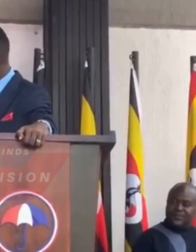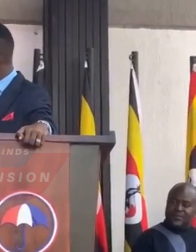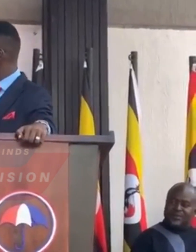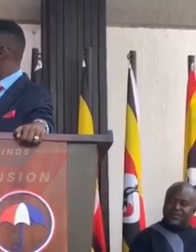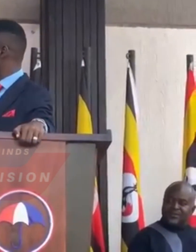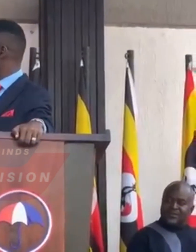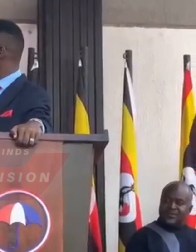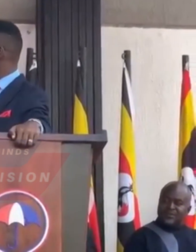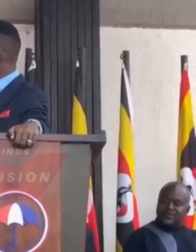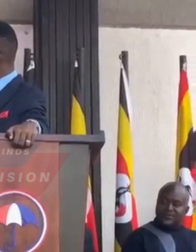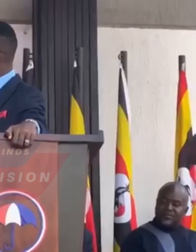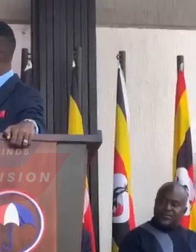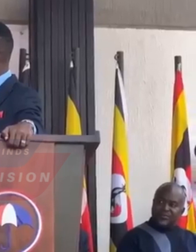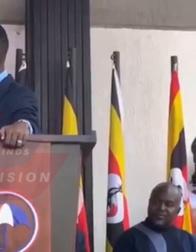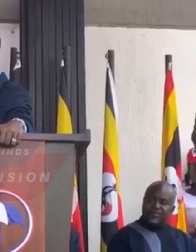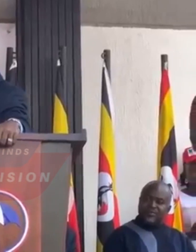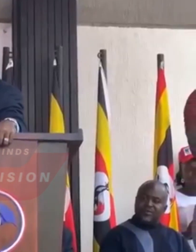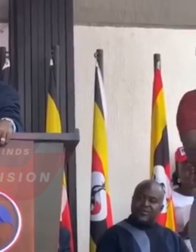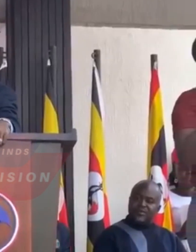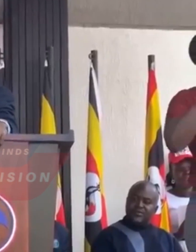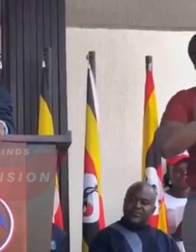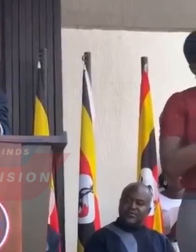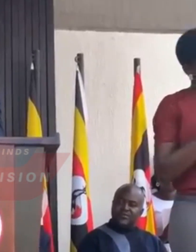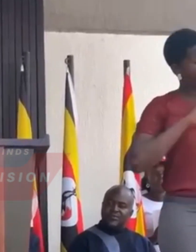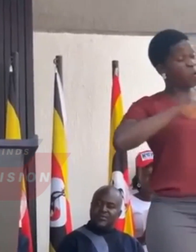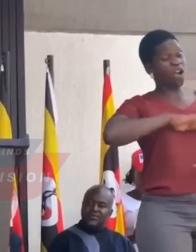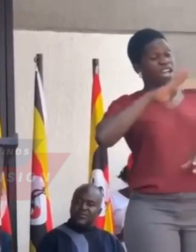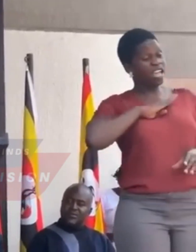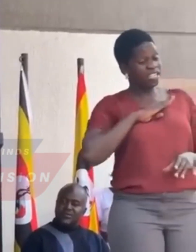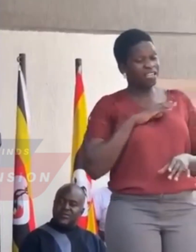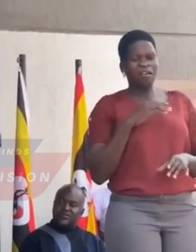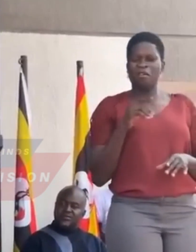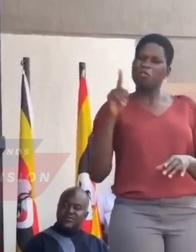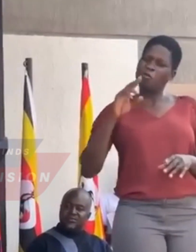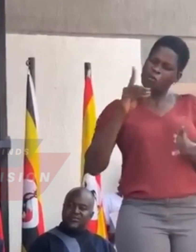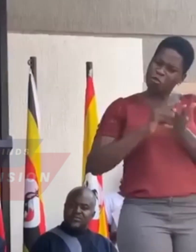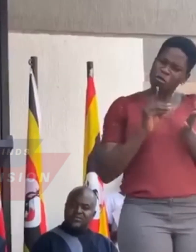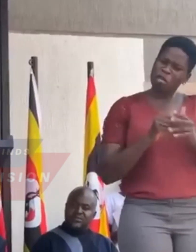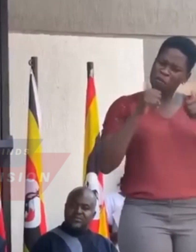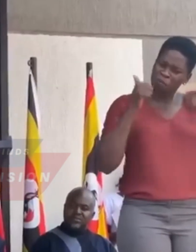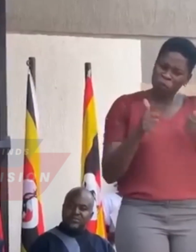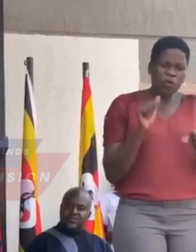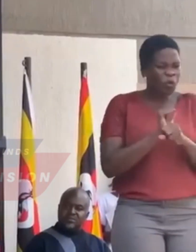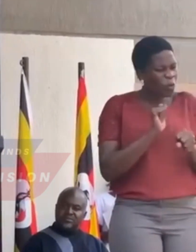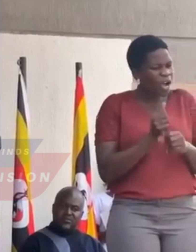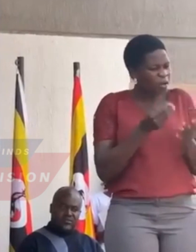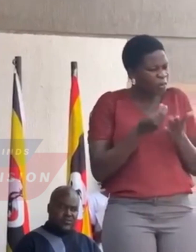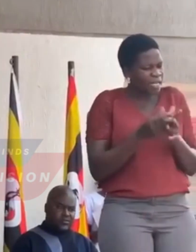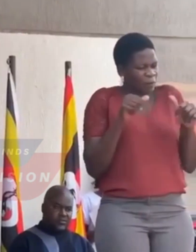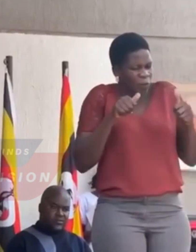And you challenged me. You said, in our age, wali Doctor Mulungi nyo, ngokola sentezo,